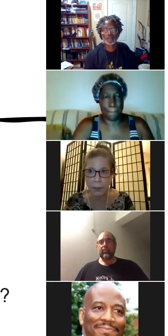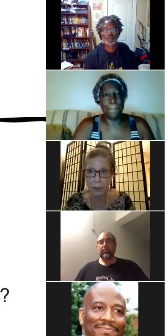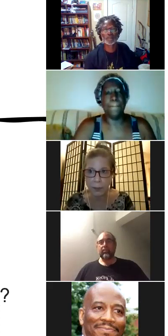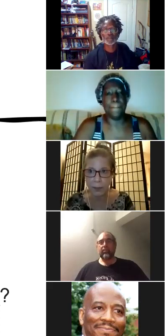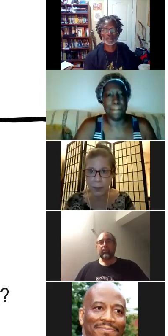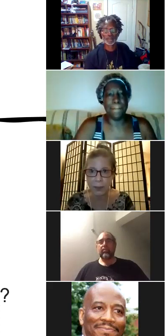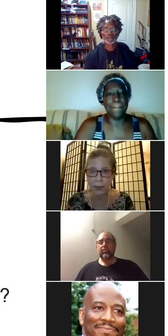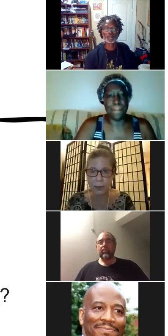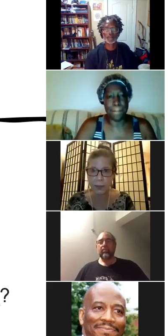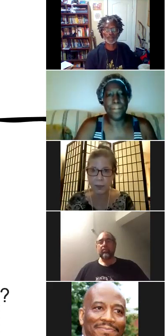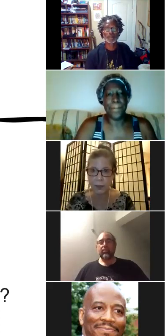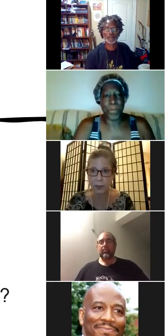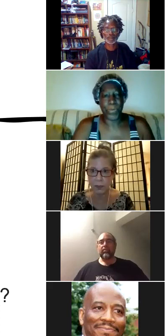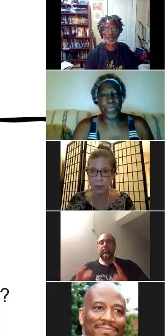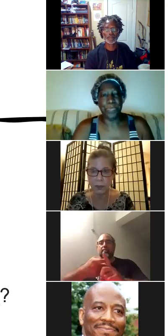Yeah.